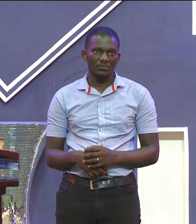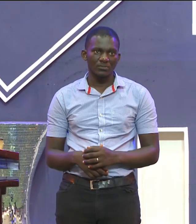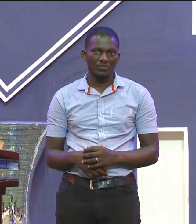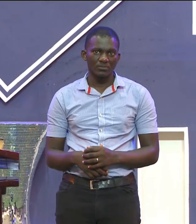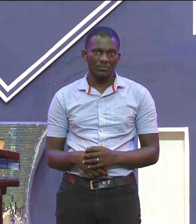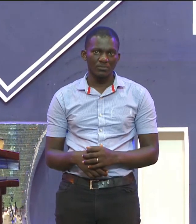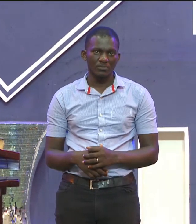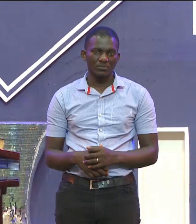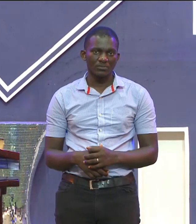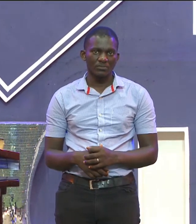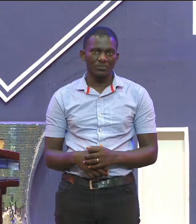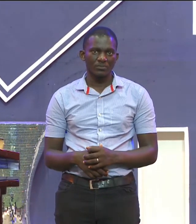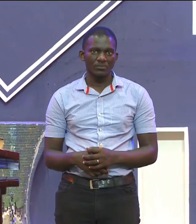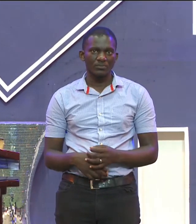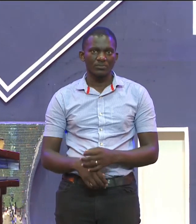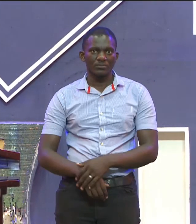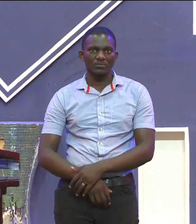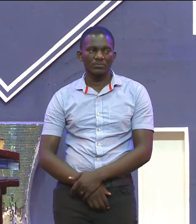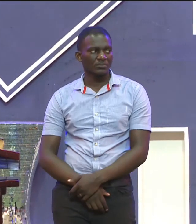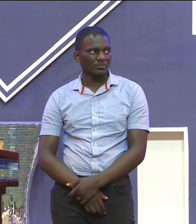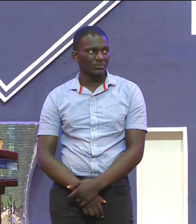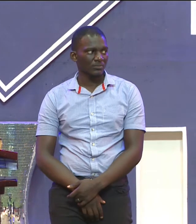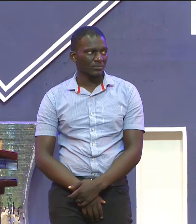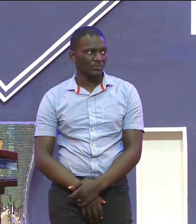315818. For you to get the merchant code, it's